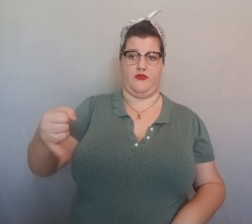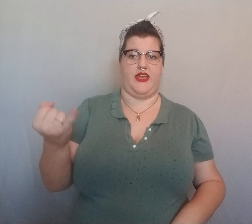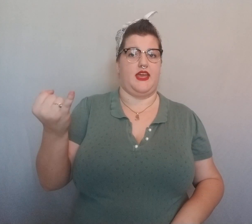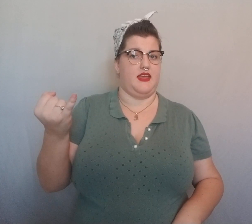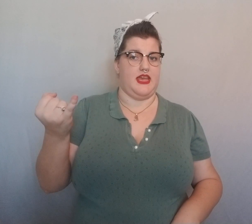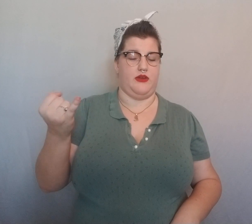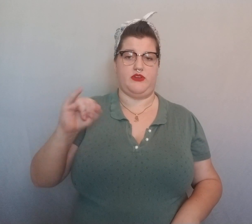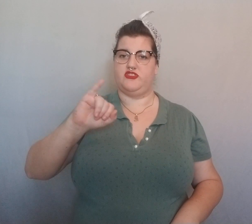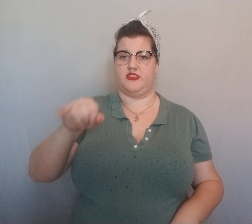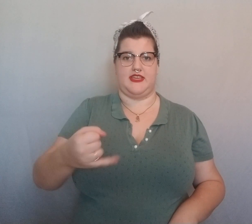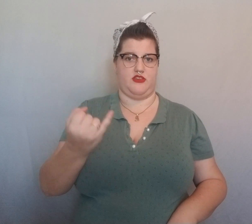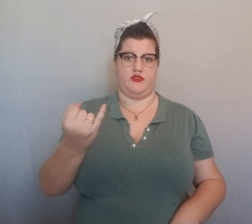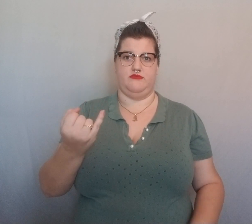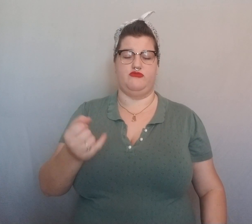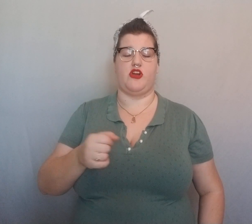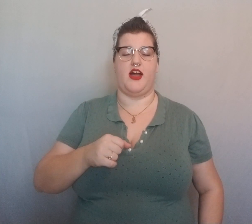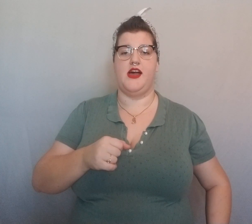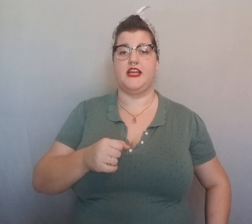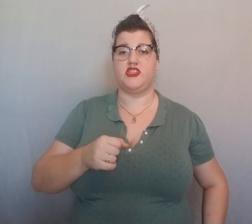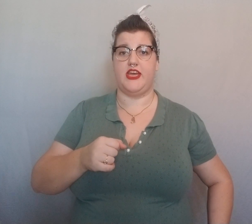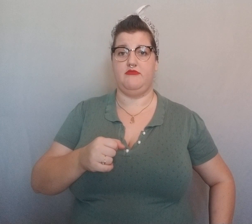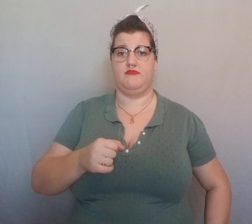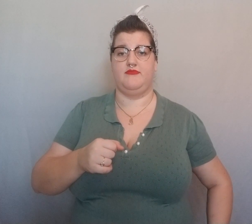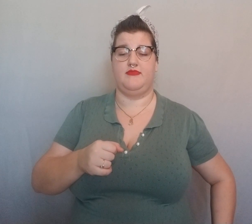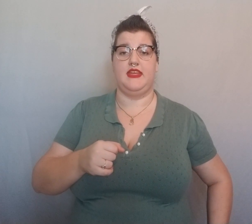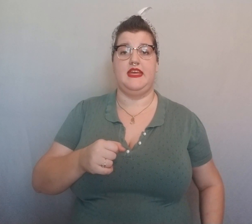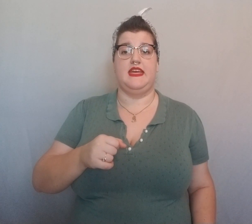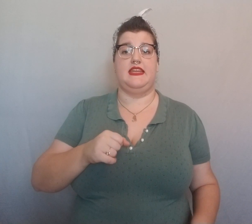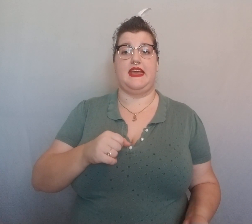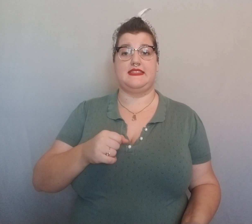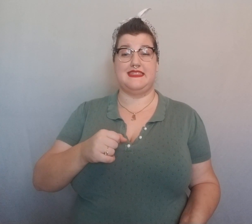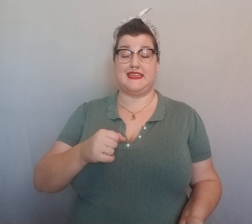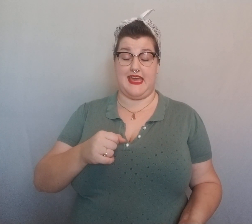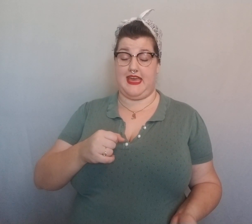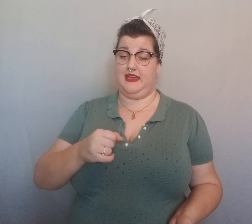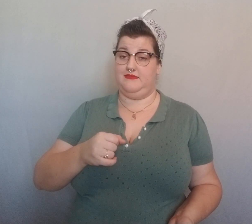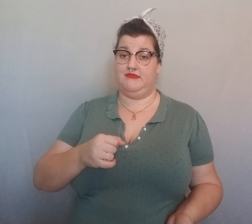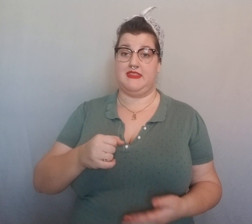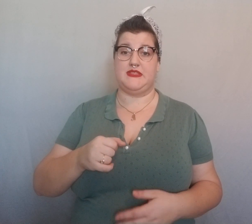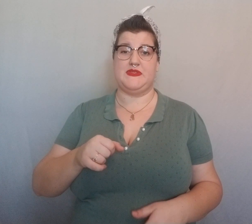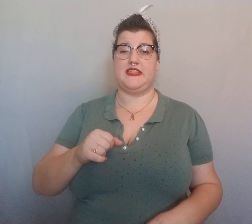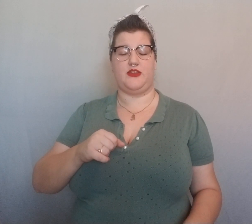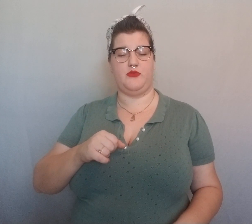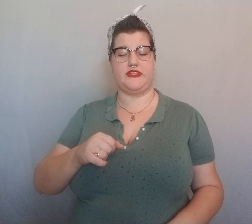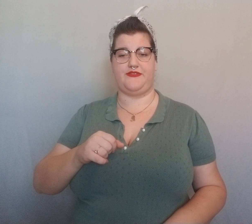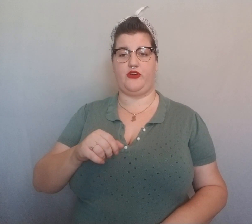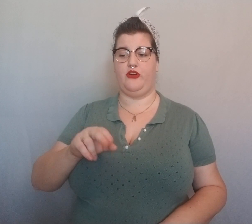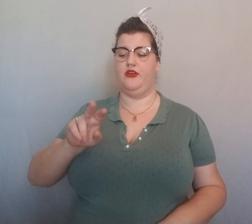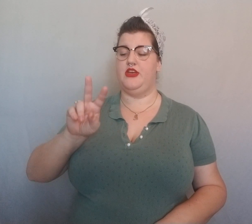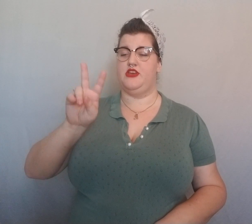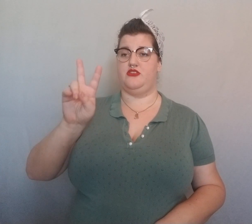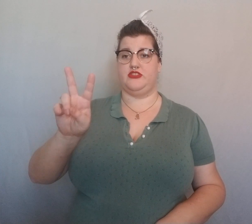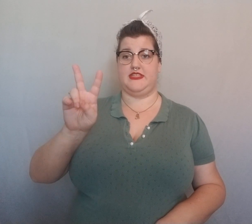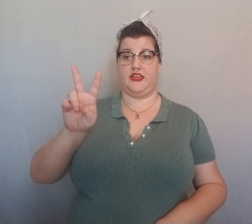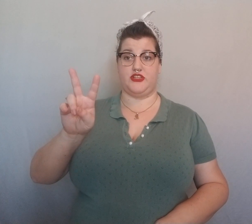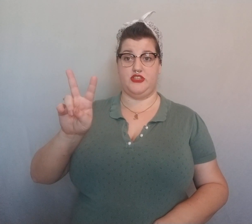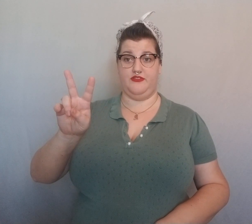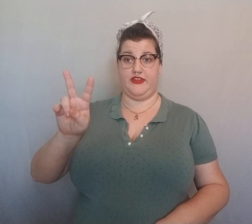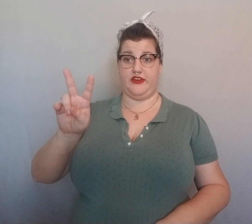going inwards, just like you would draw a J. Next is K. This one's a little more difficult. You just take your two